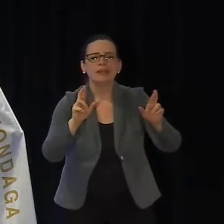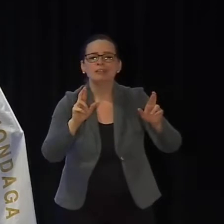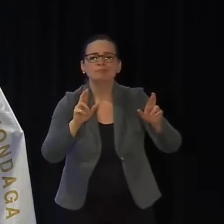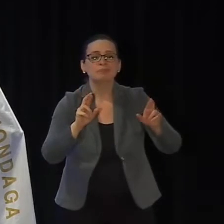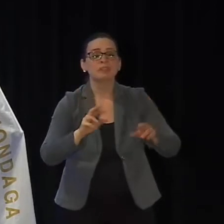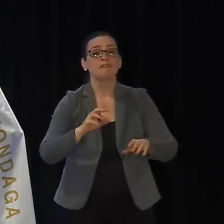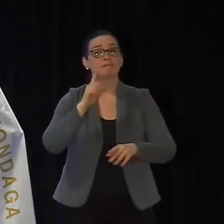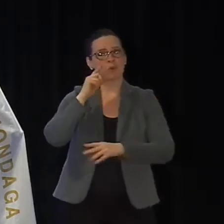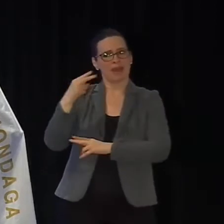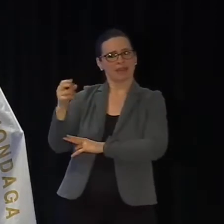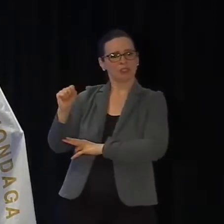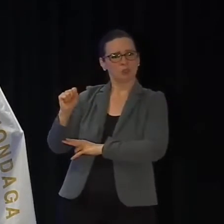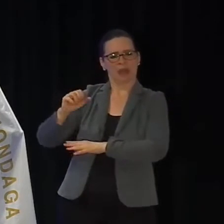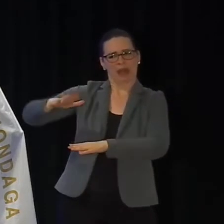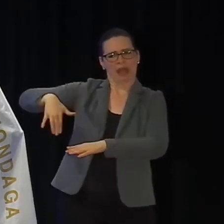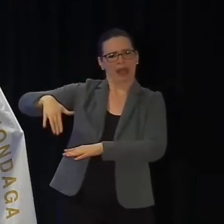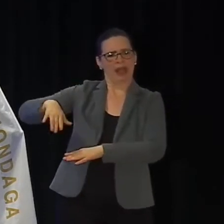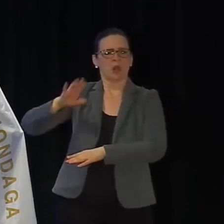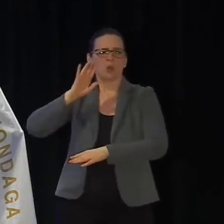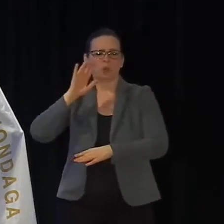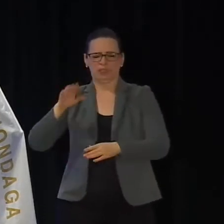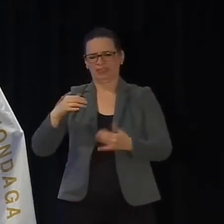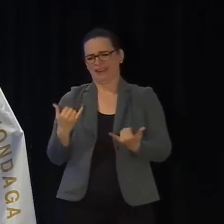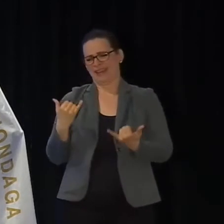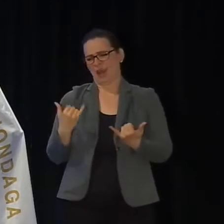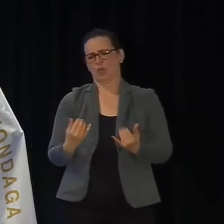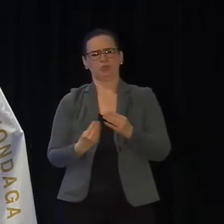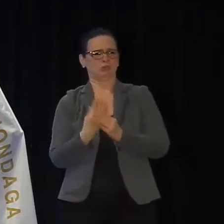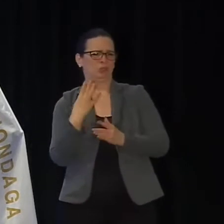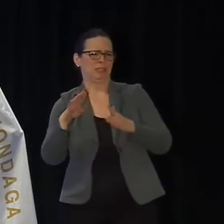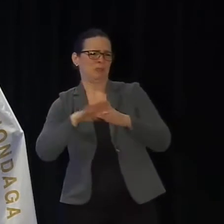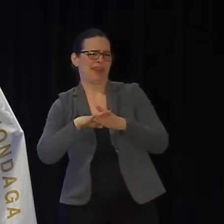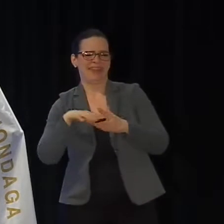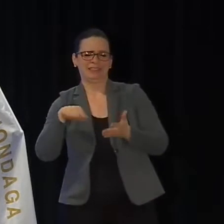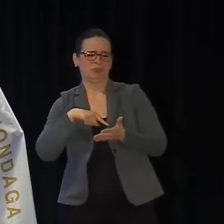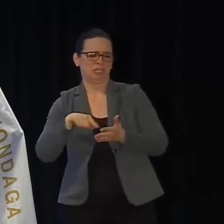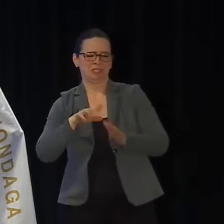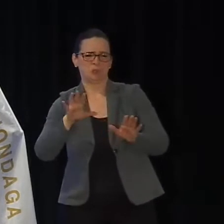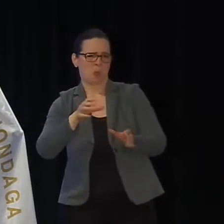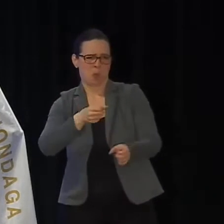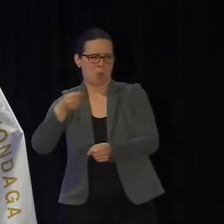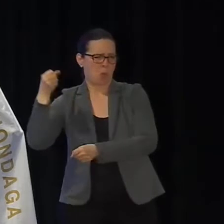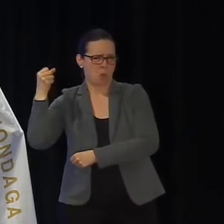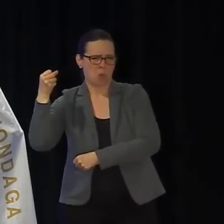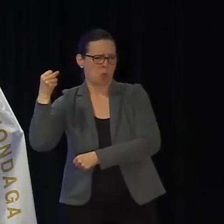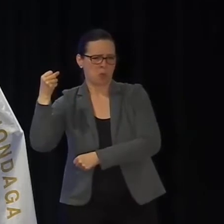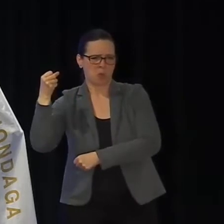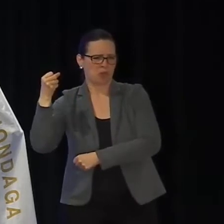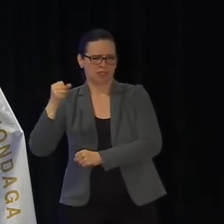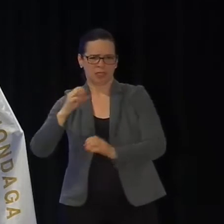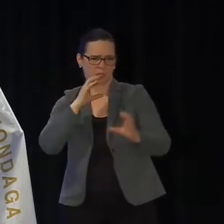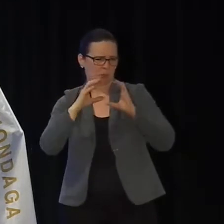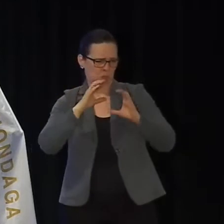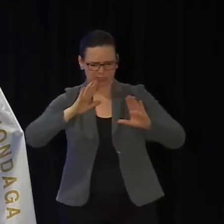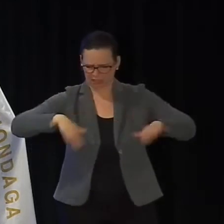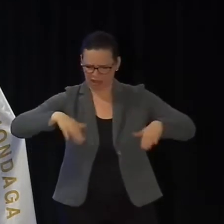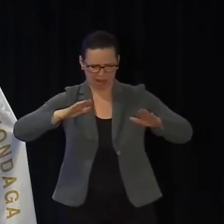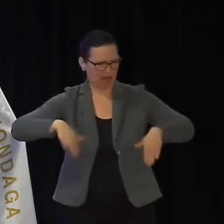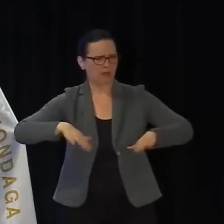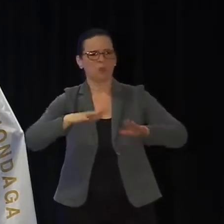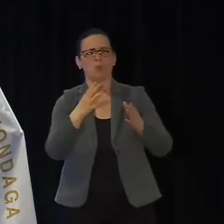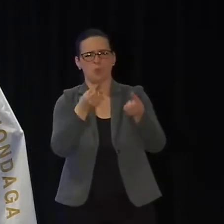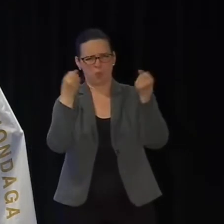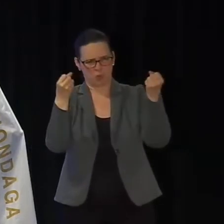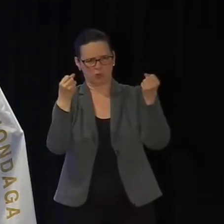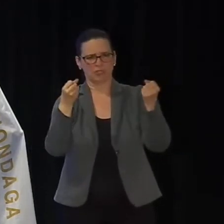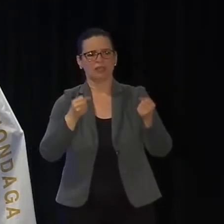on break this week anyways. So communicating and the level of detail and planning, we probably won't be